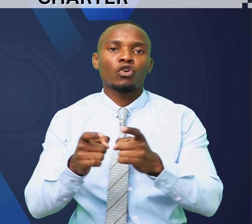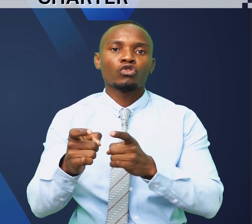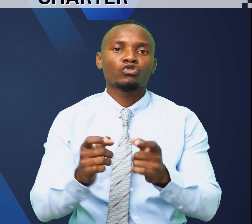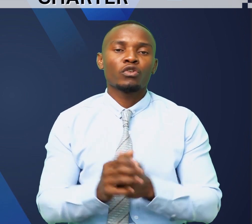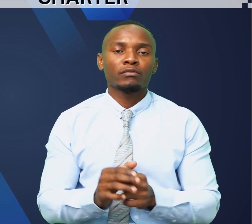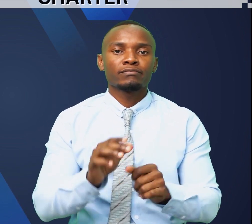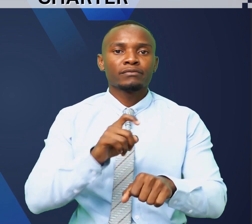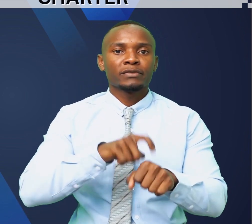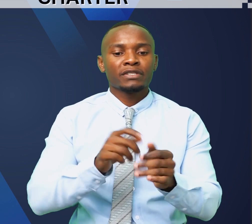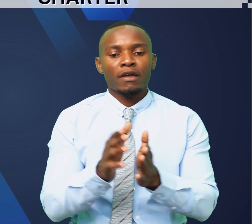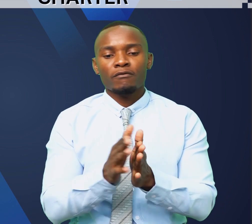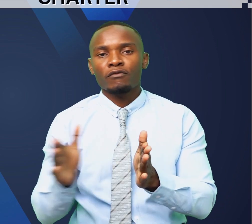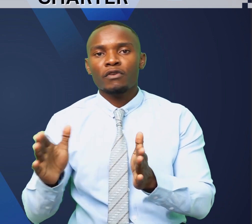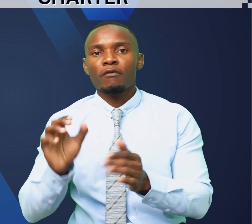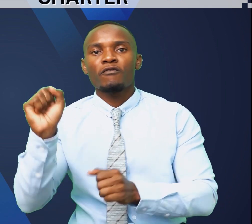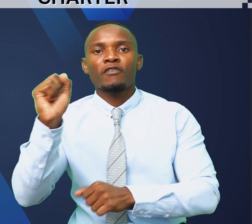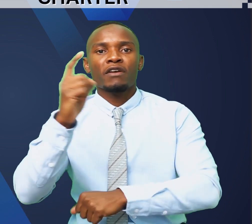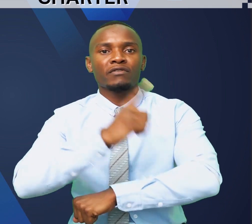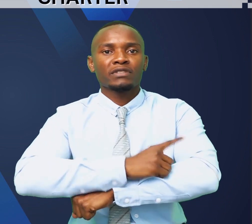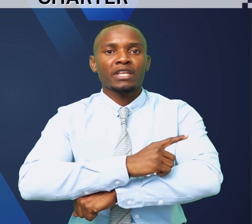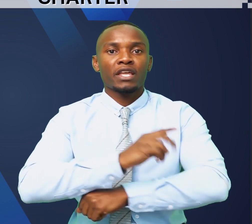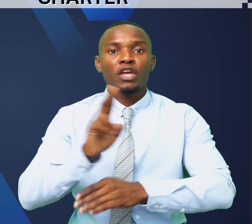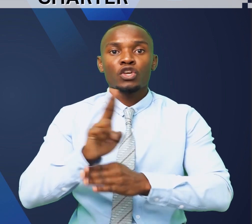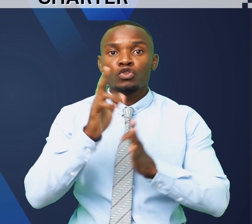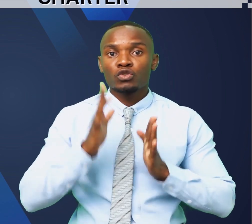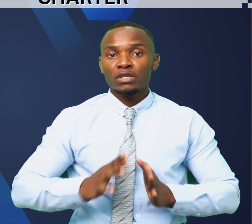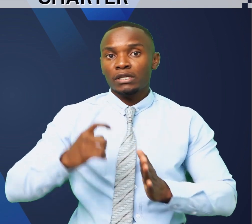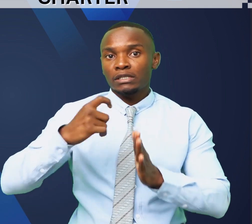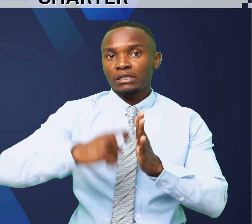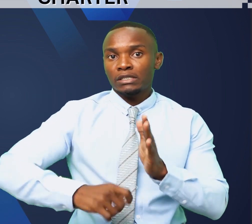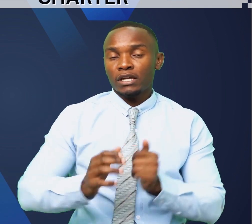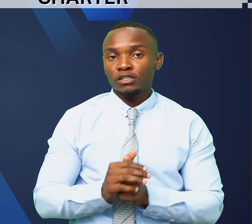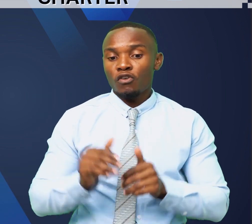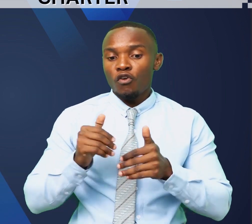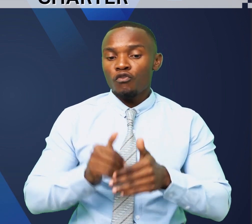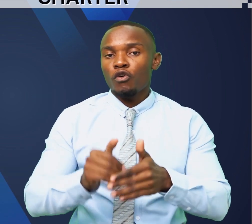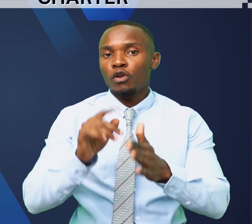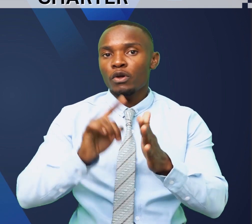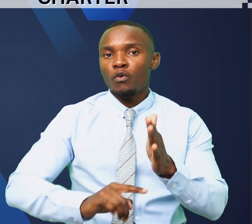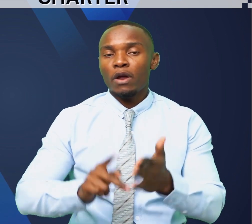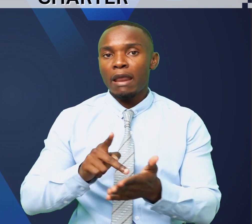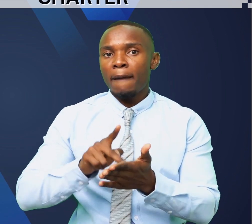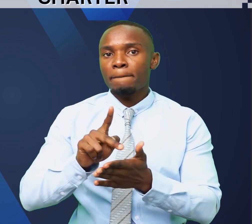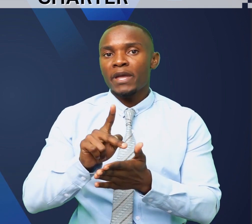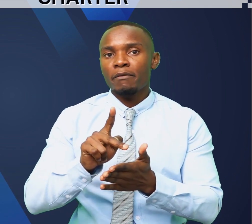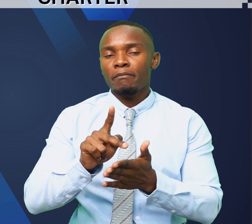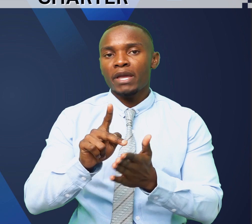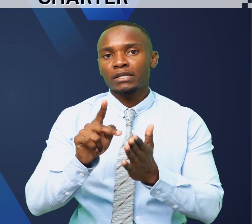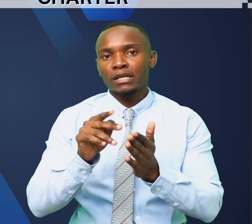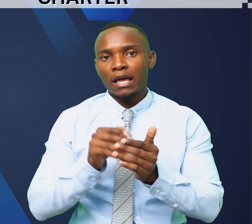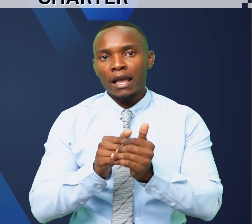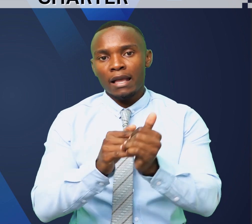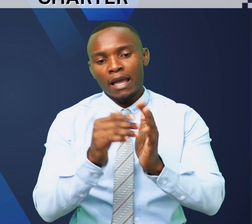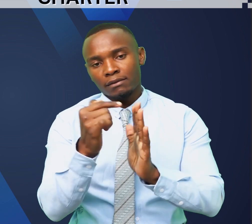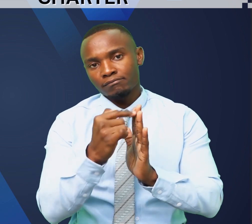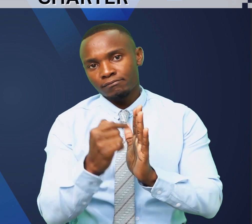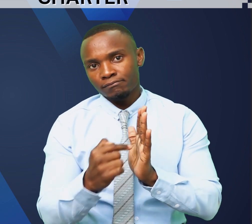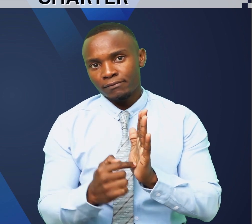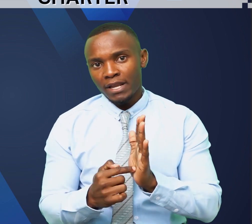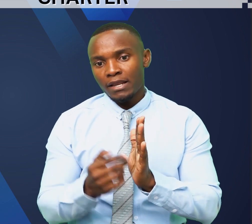5 days. User charges are stipulated in the payment guideline available at the